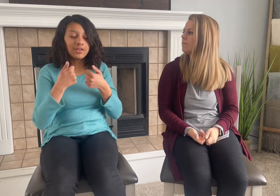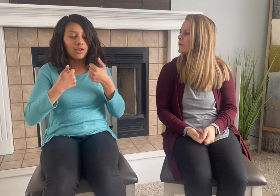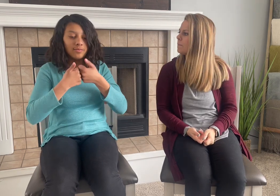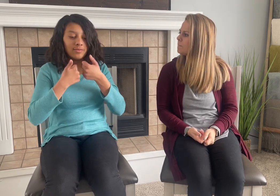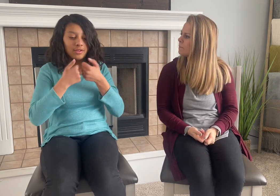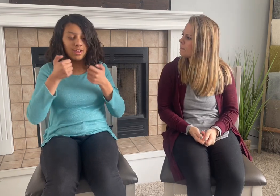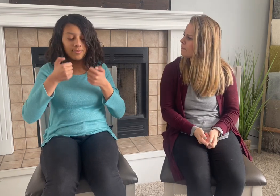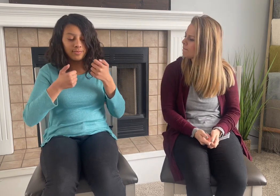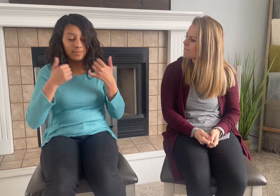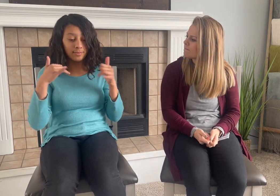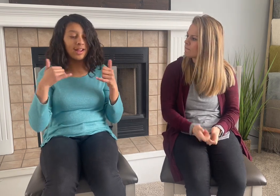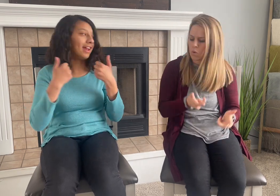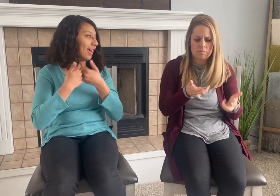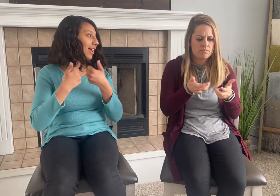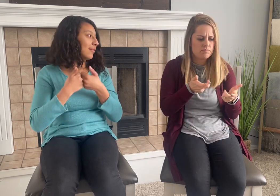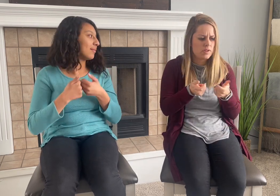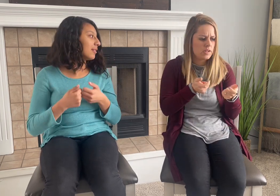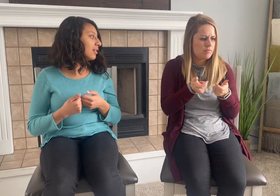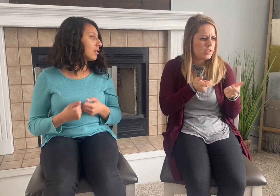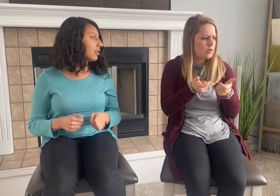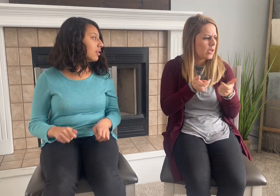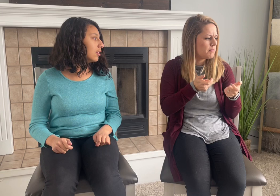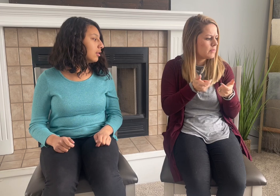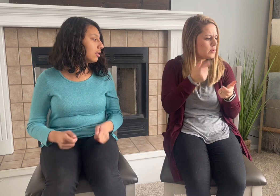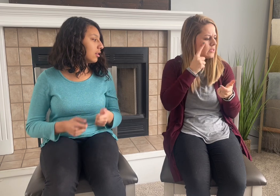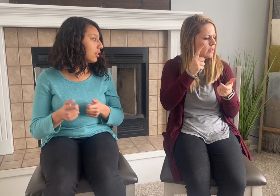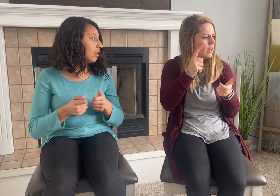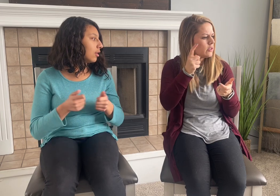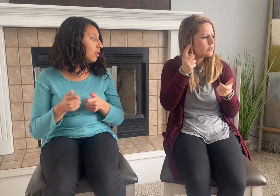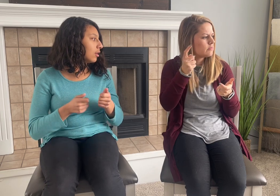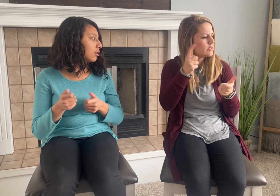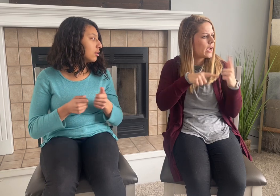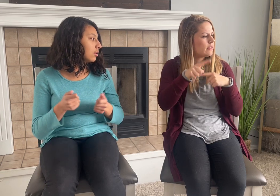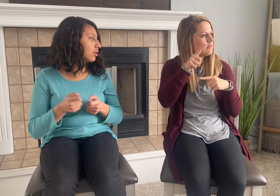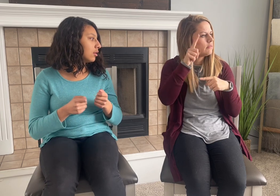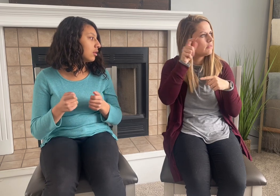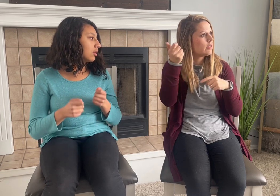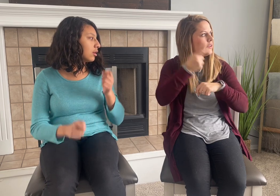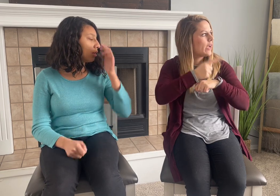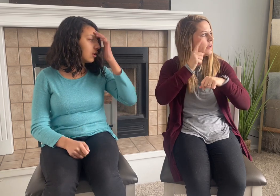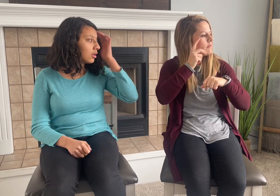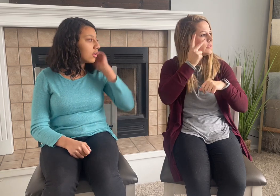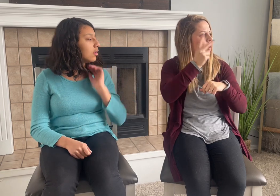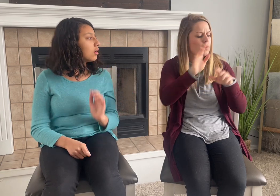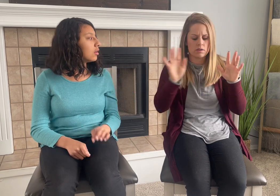Yep. Or video game. There was other sign the other day I saw. on.